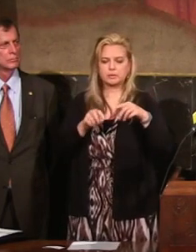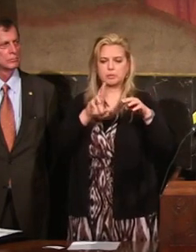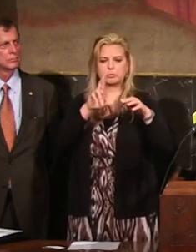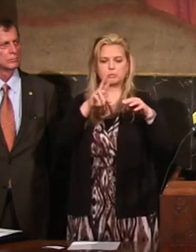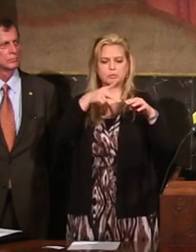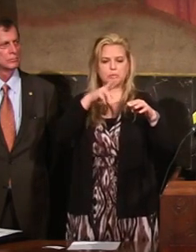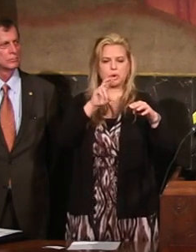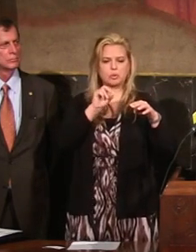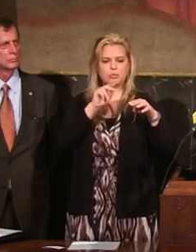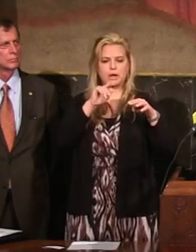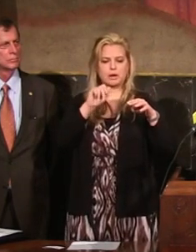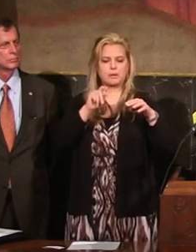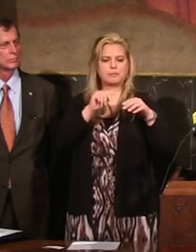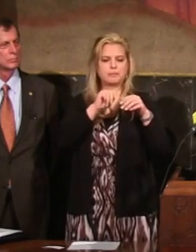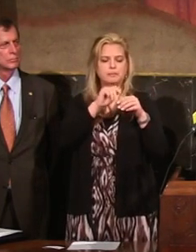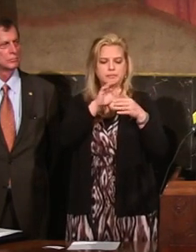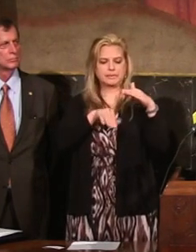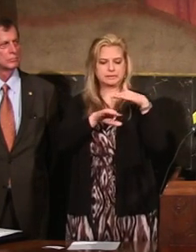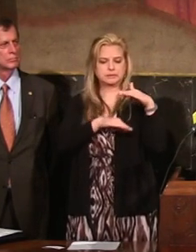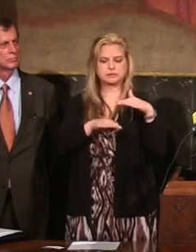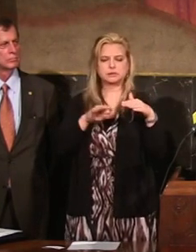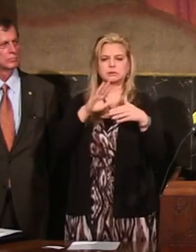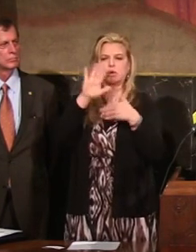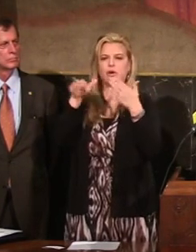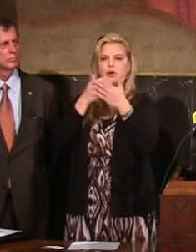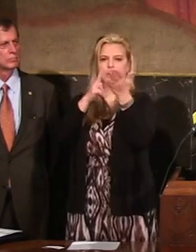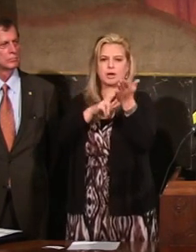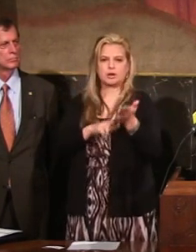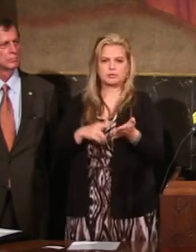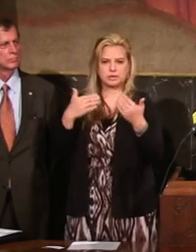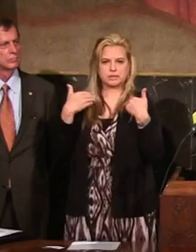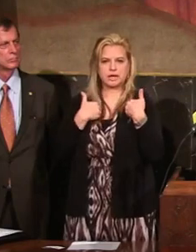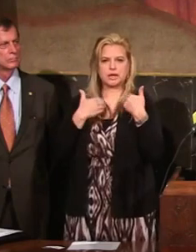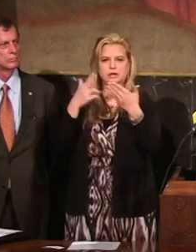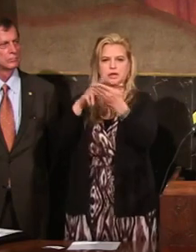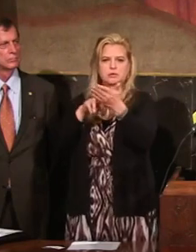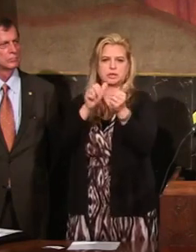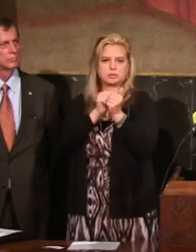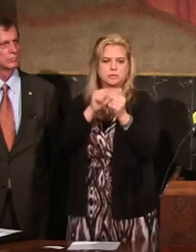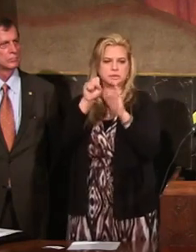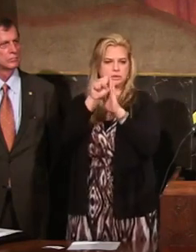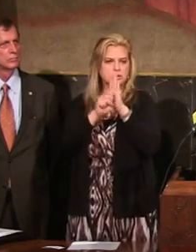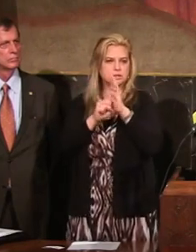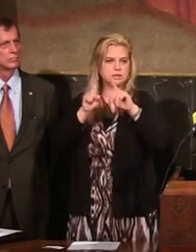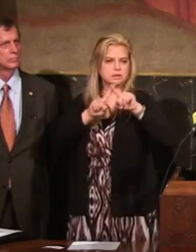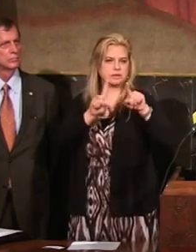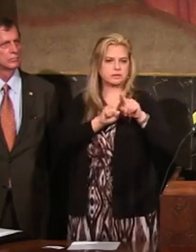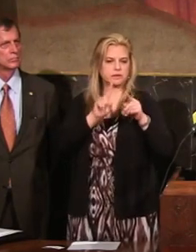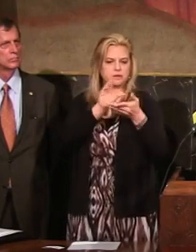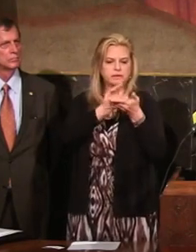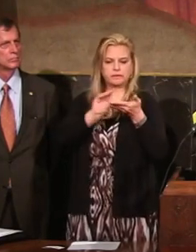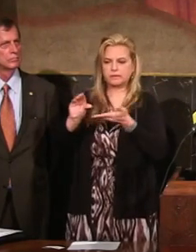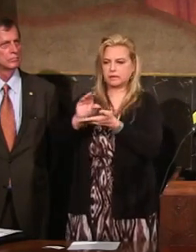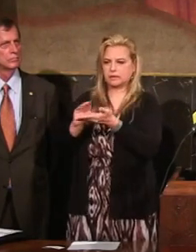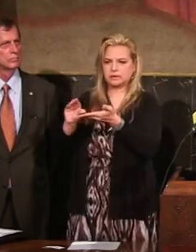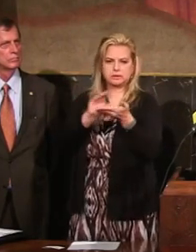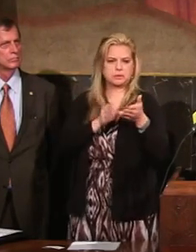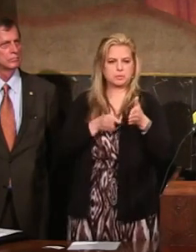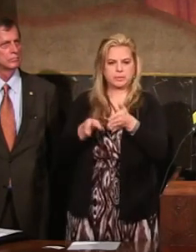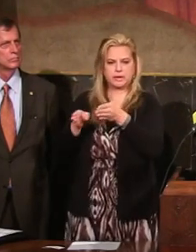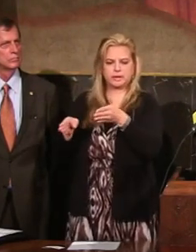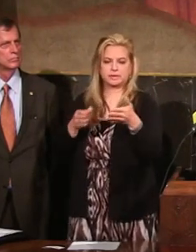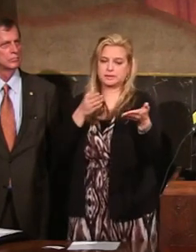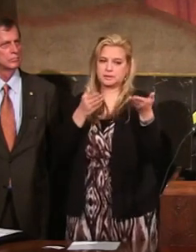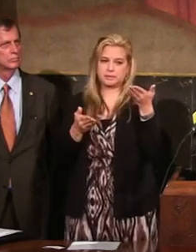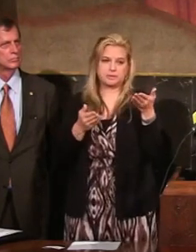basis. Now, all these hospitals have unique contractual arrangements with the state and different funding mechanisms that may not lend themselves to